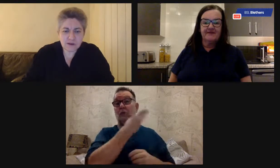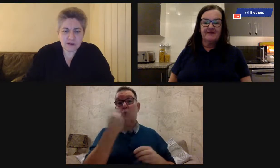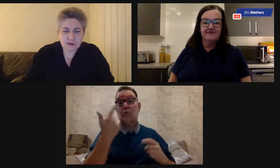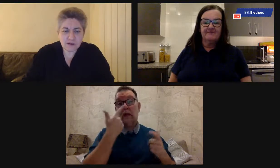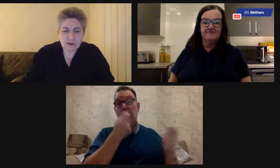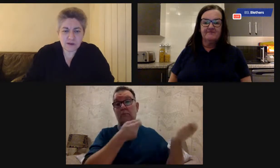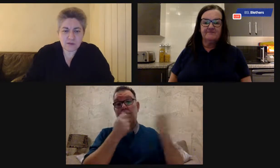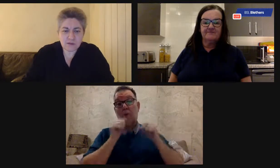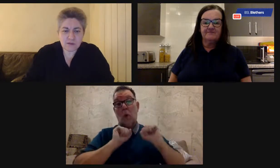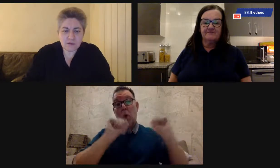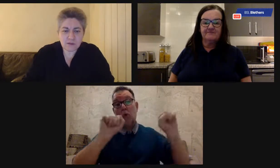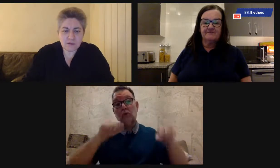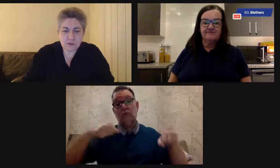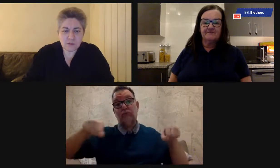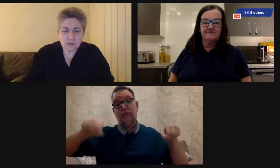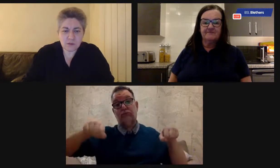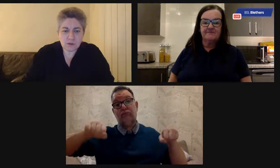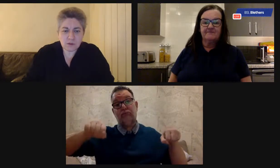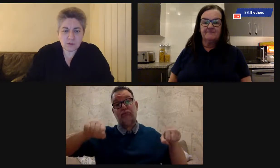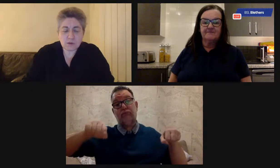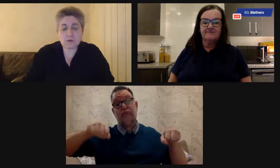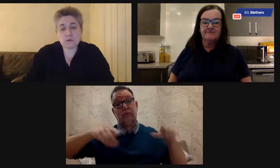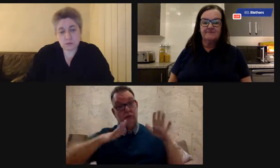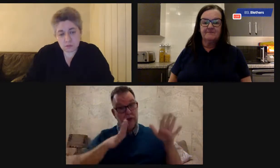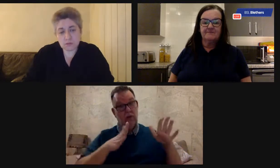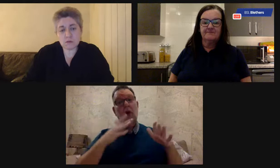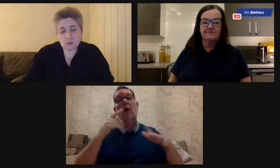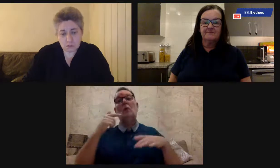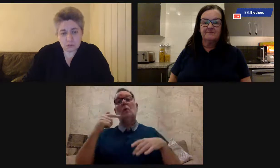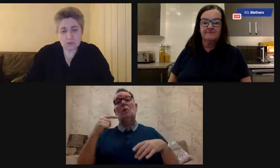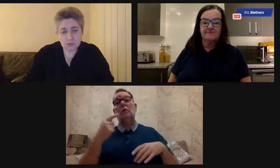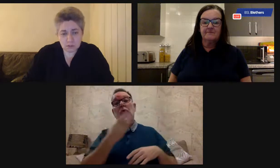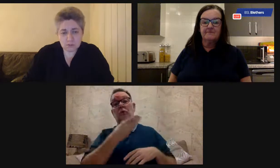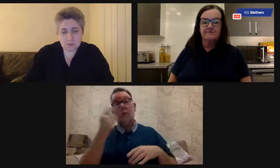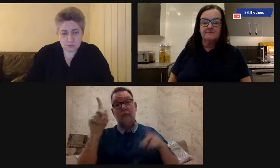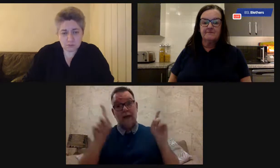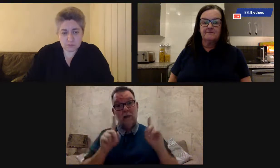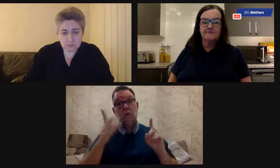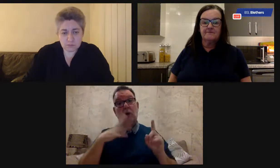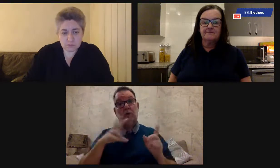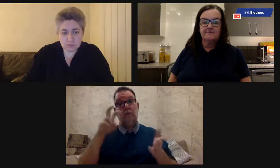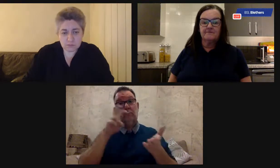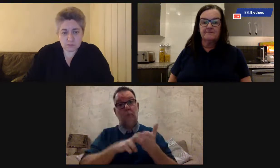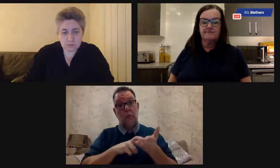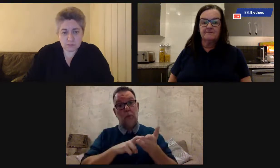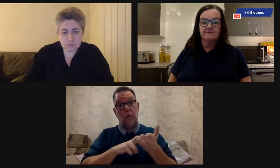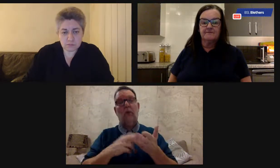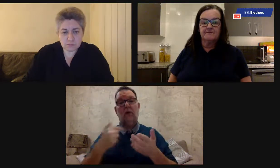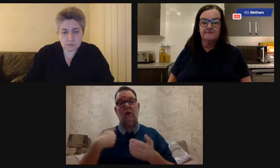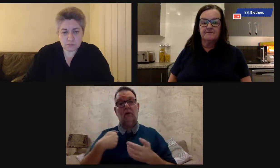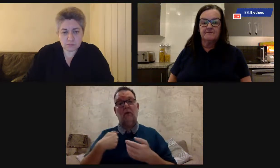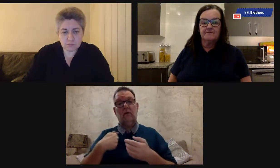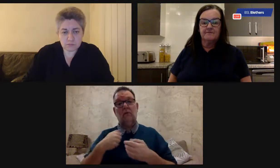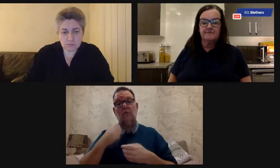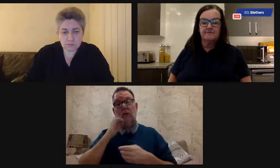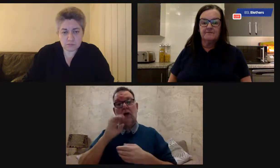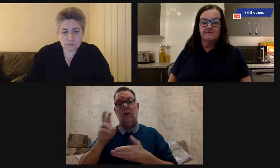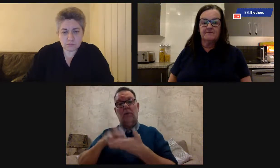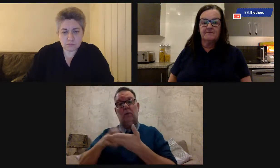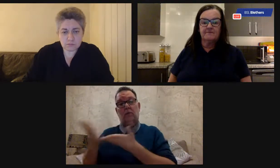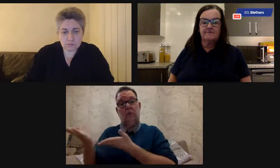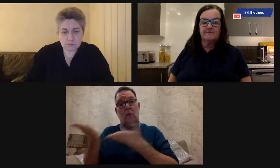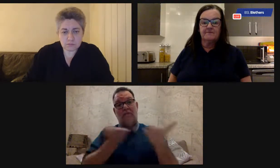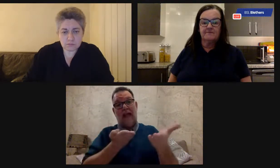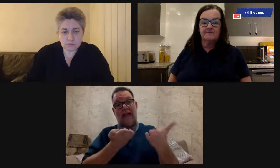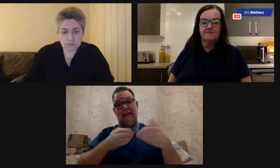well? Oh yeah, some people bring their own mobility scooters. They do. Some people book,